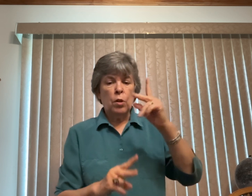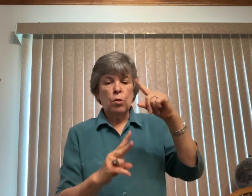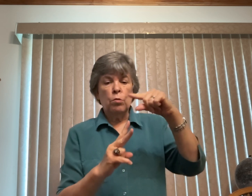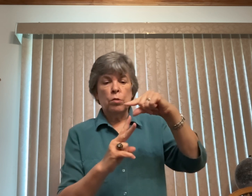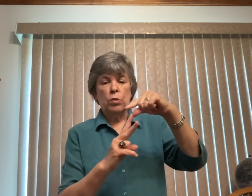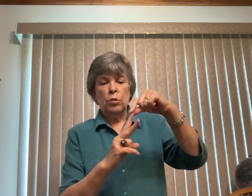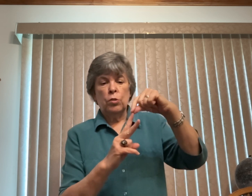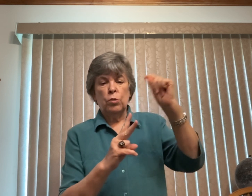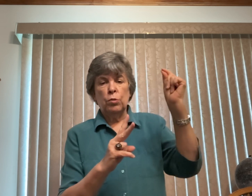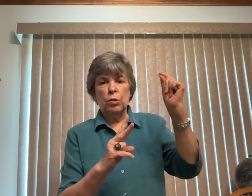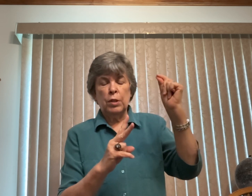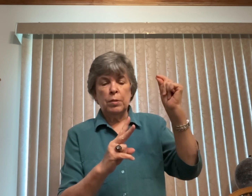own choosing.